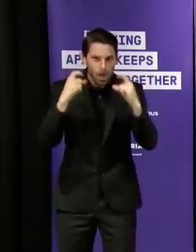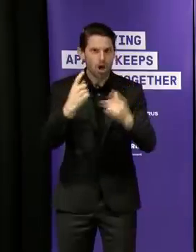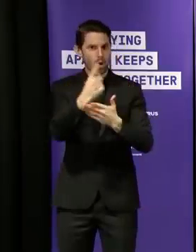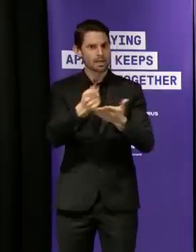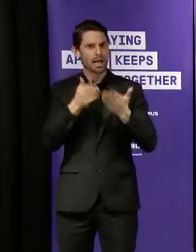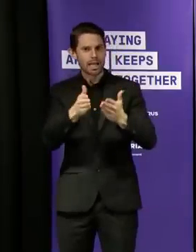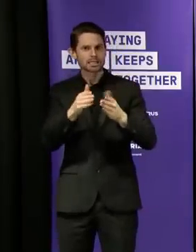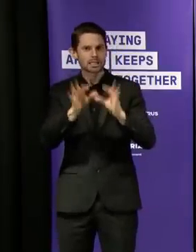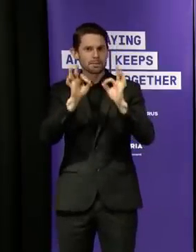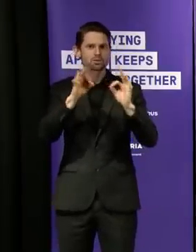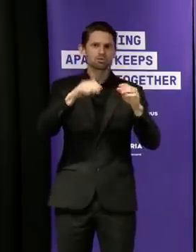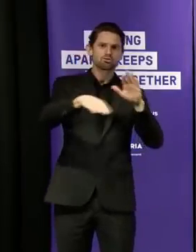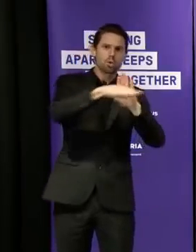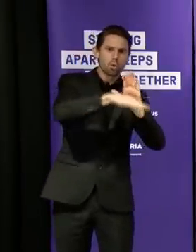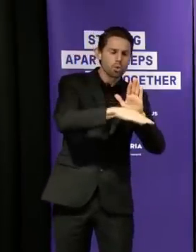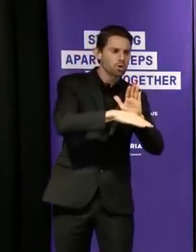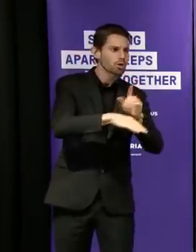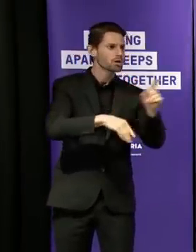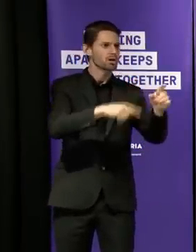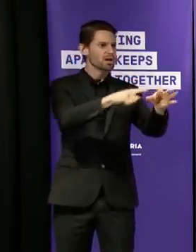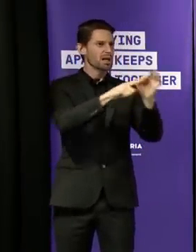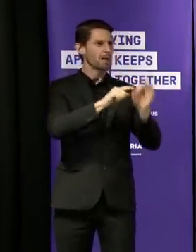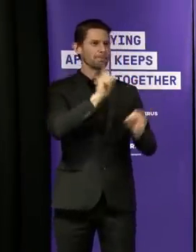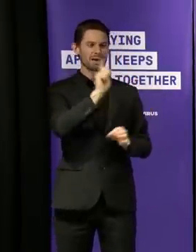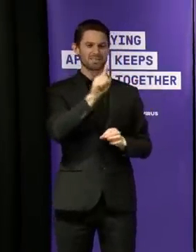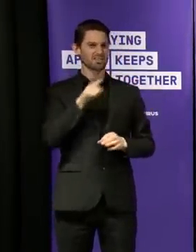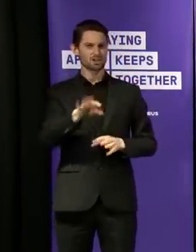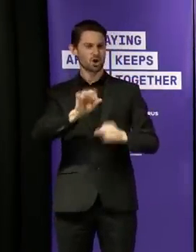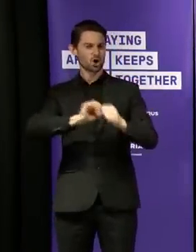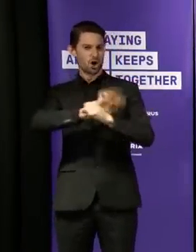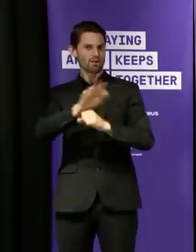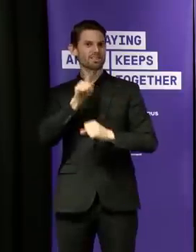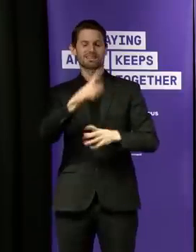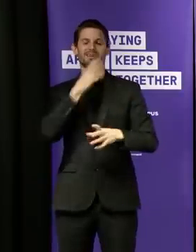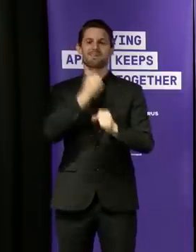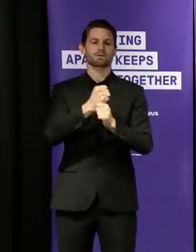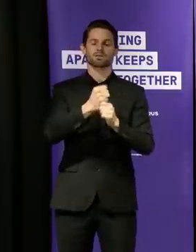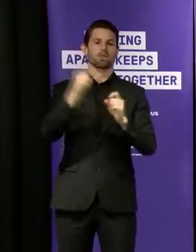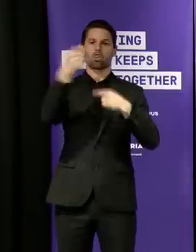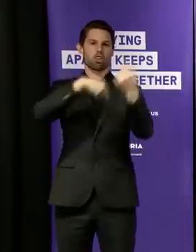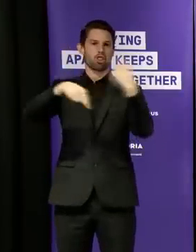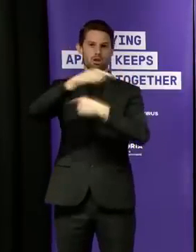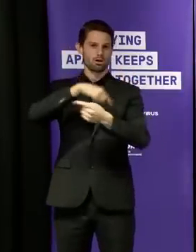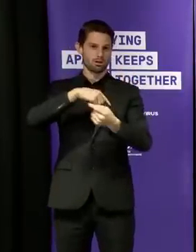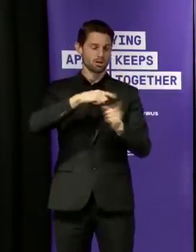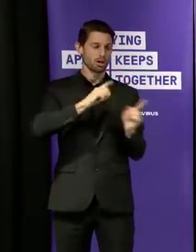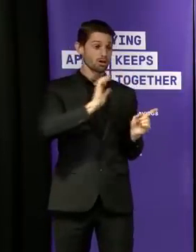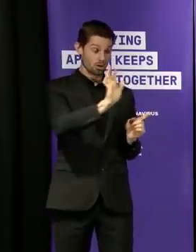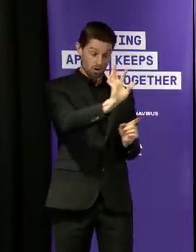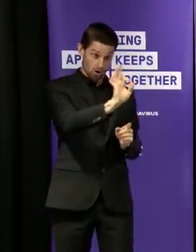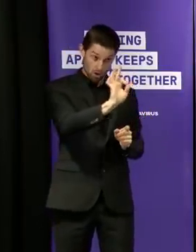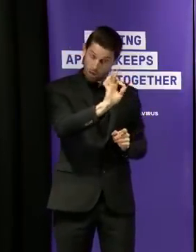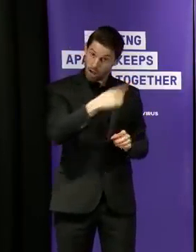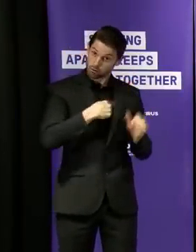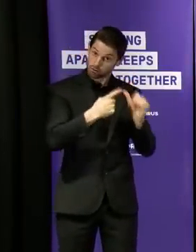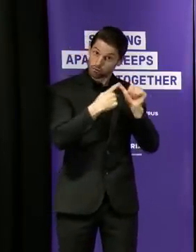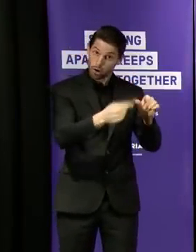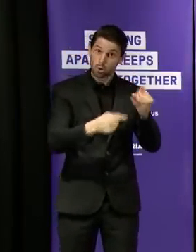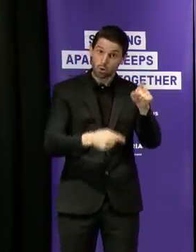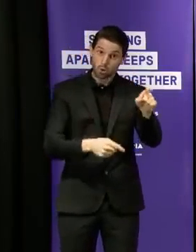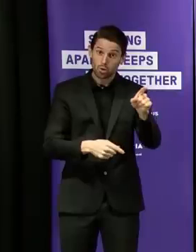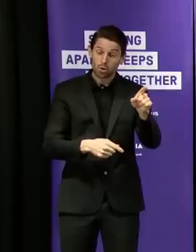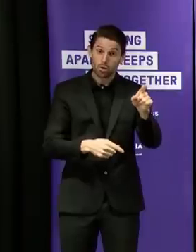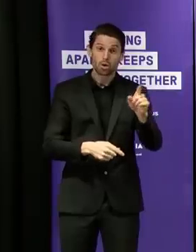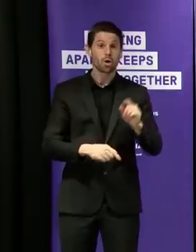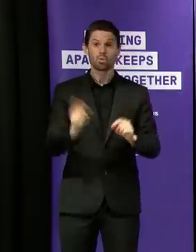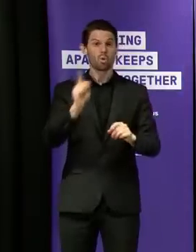actual Victorians don't have. But that's a political problem, not a COVID problem. Well, no, absolutely not. Absolutely not. What do you